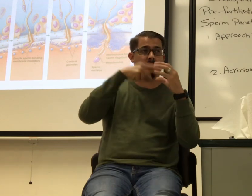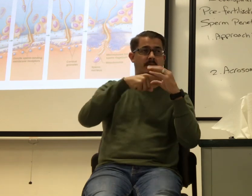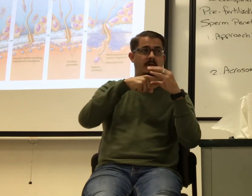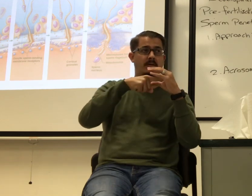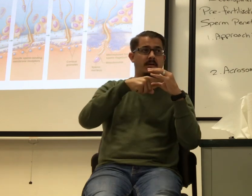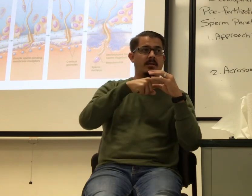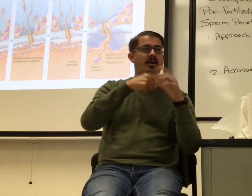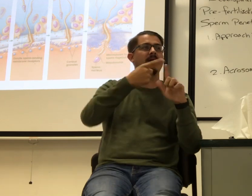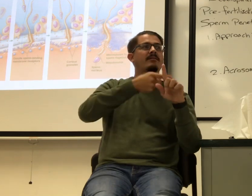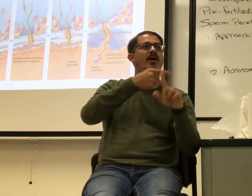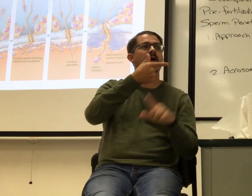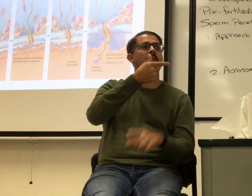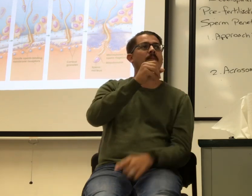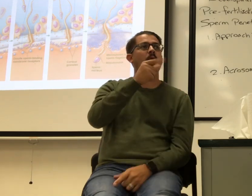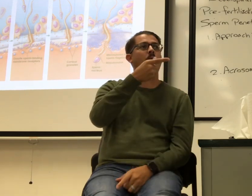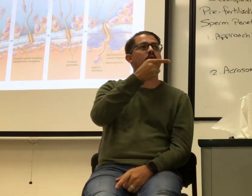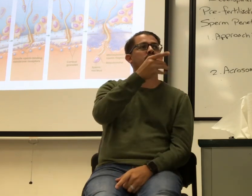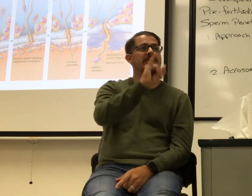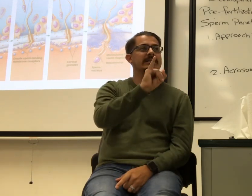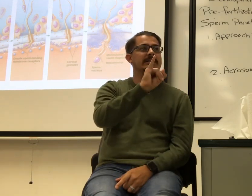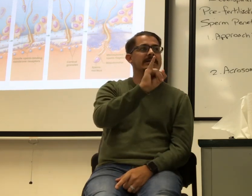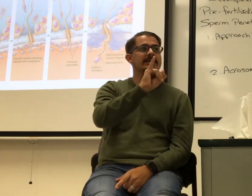Derived from Golgi. What is that